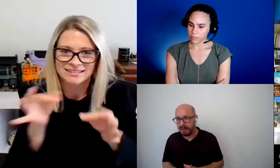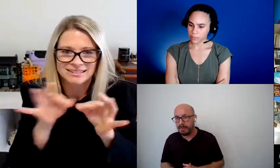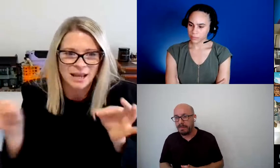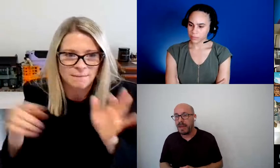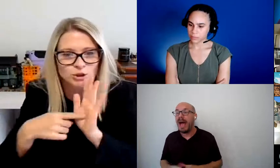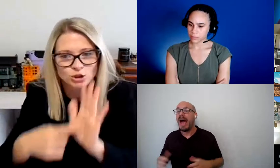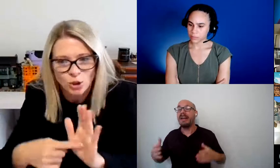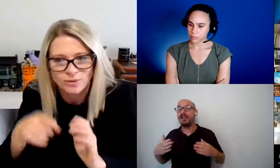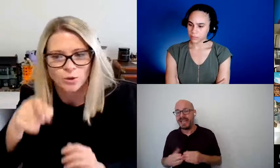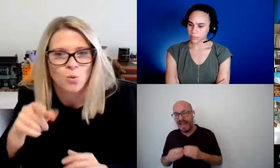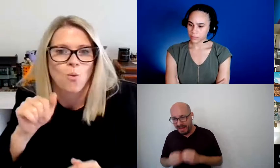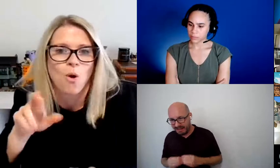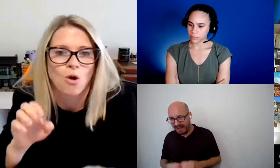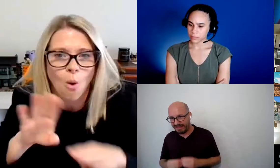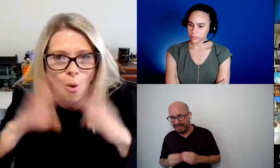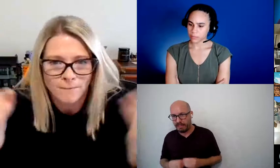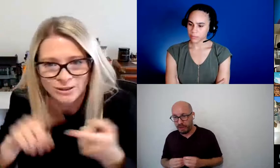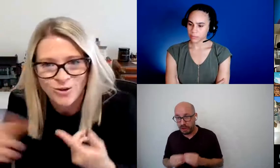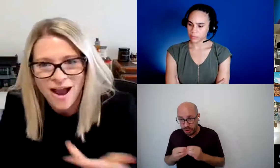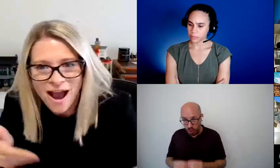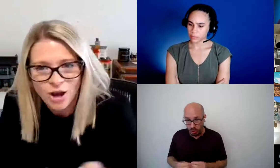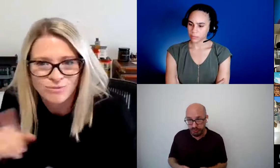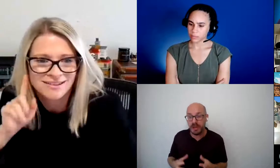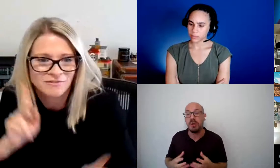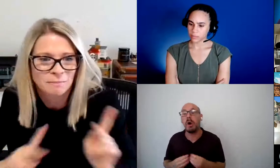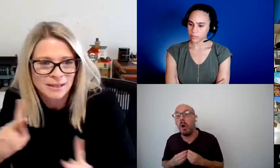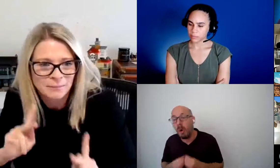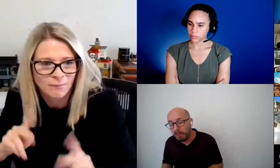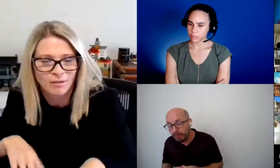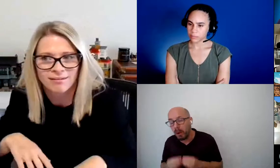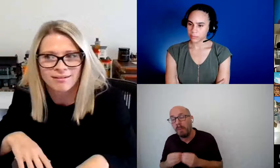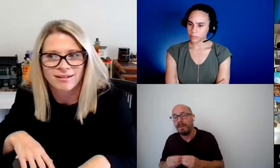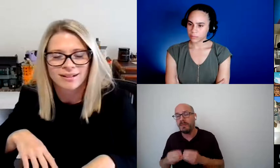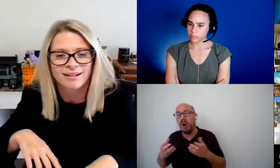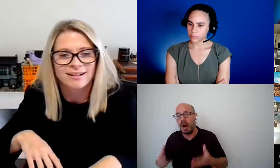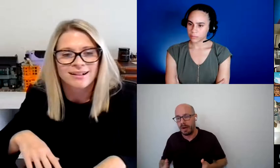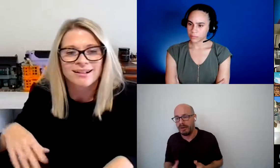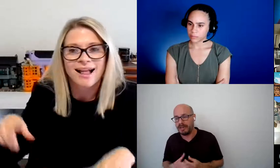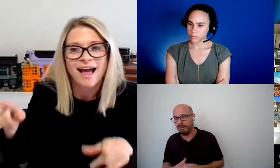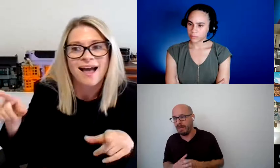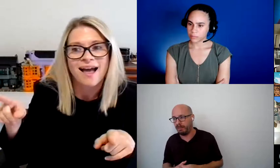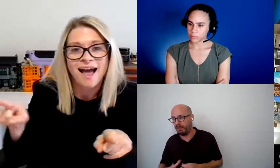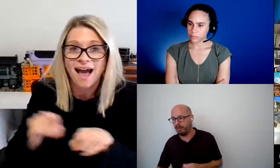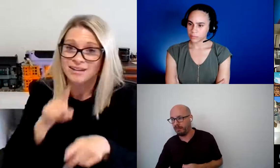And just having that statement shows that you are open to hiring Deaf people.